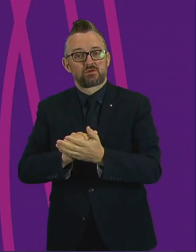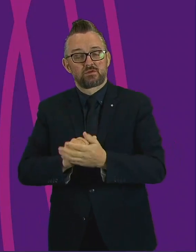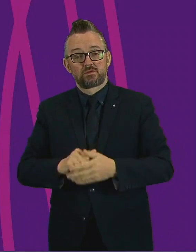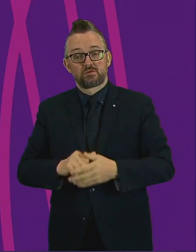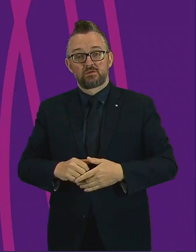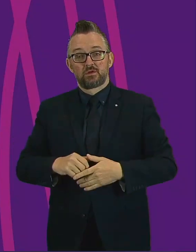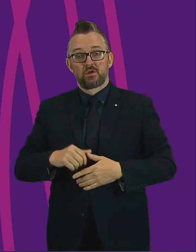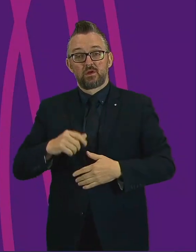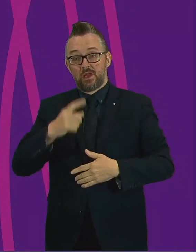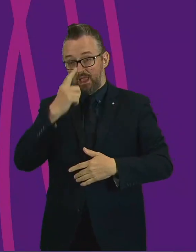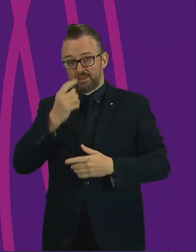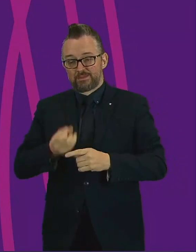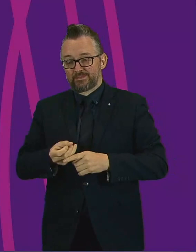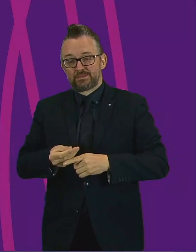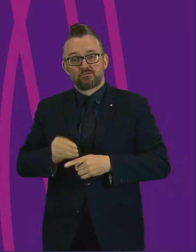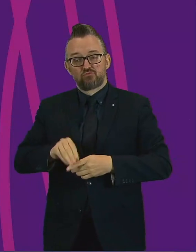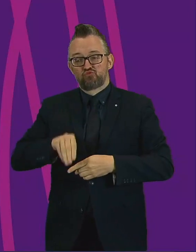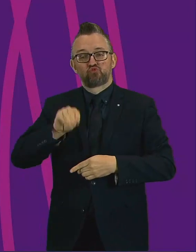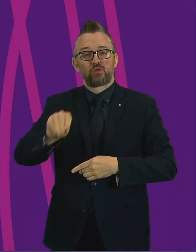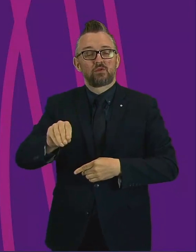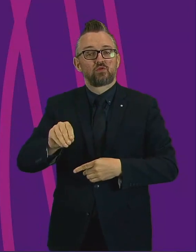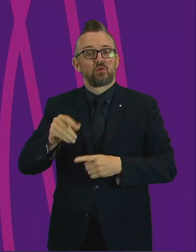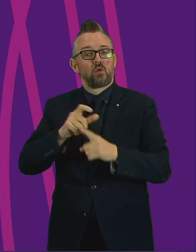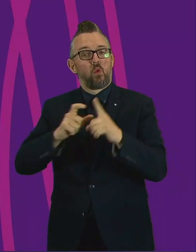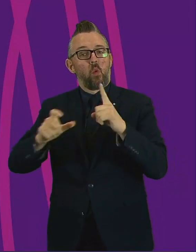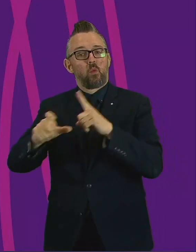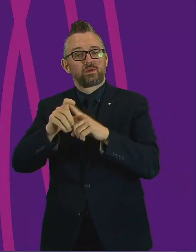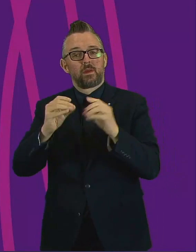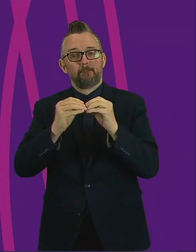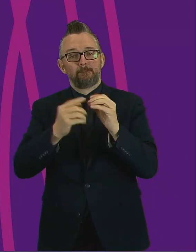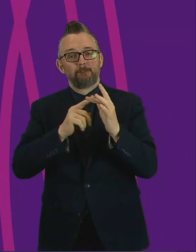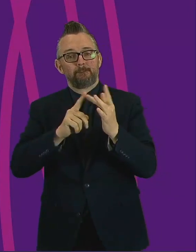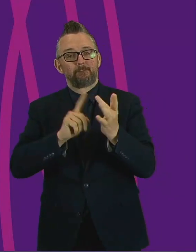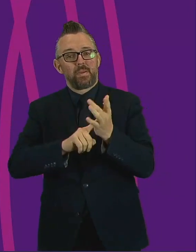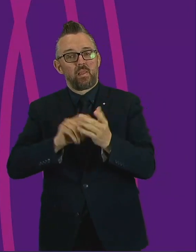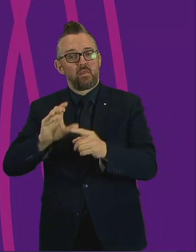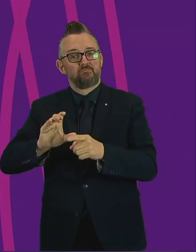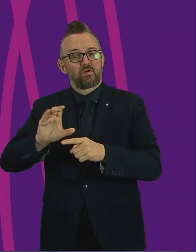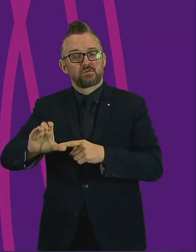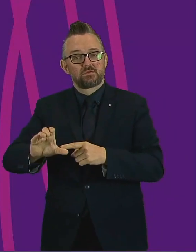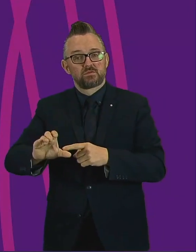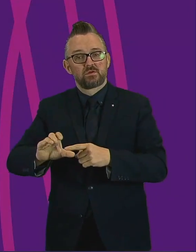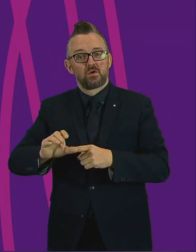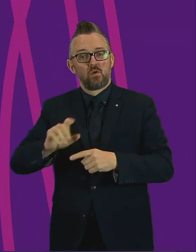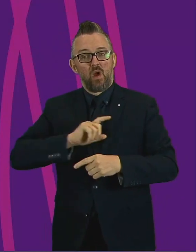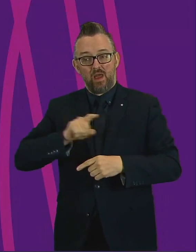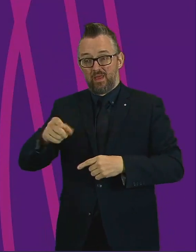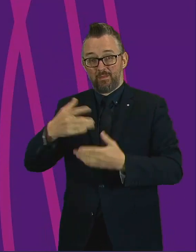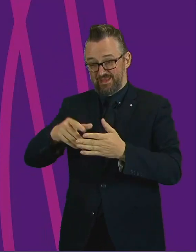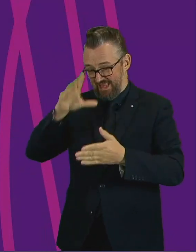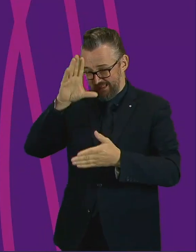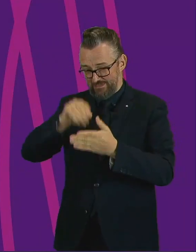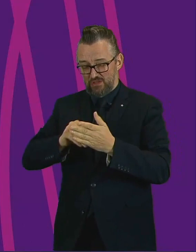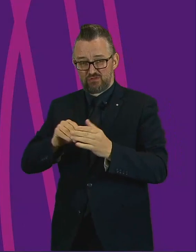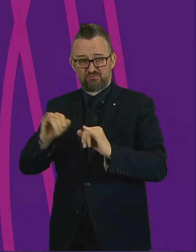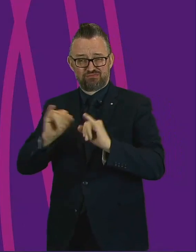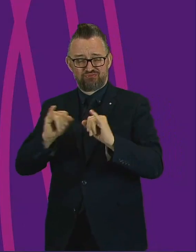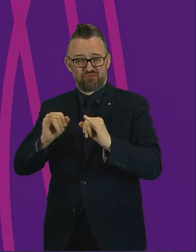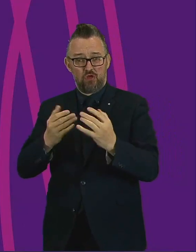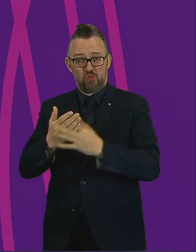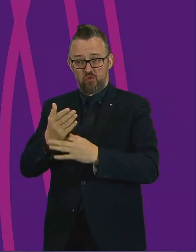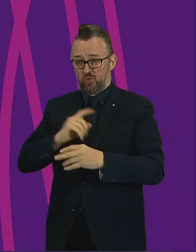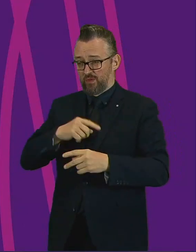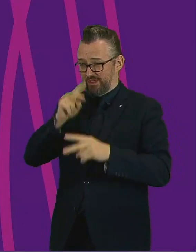to the community bail funds to support those who have experienced the authoritarian response that we're witnessing on our